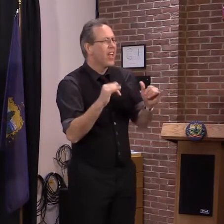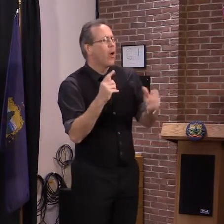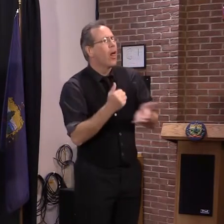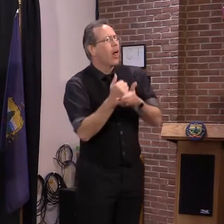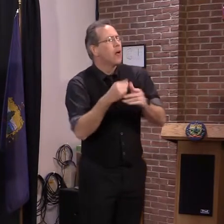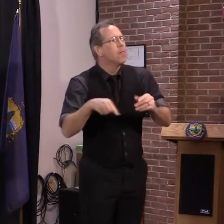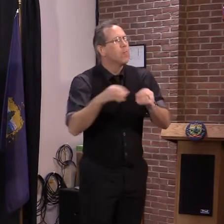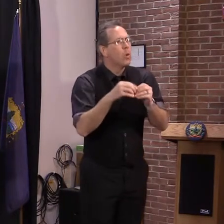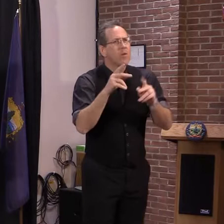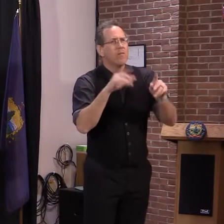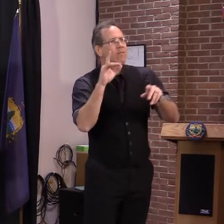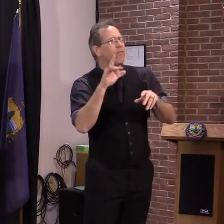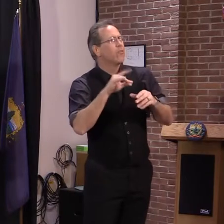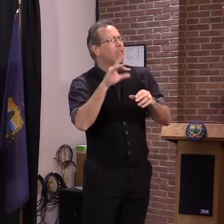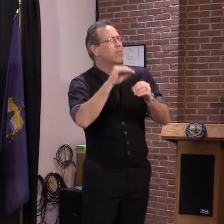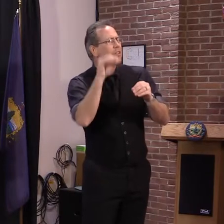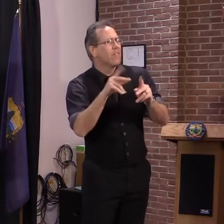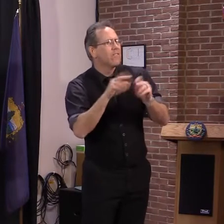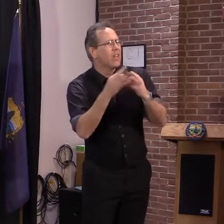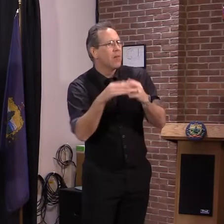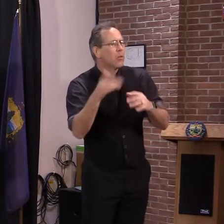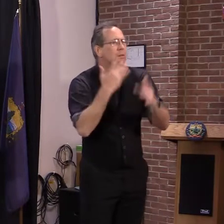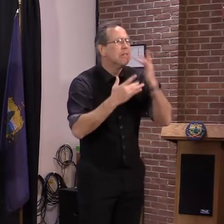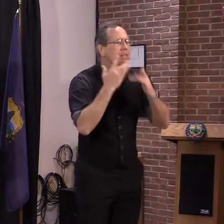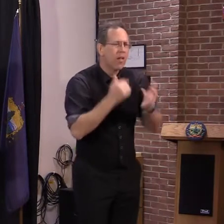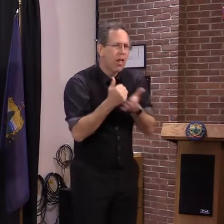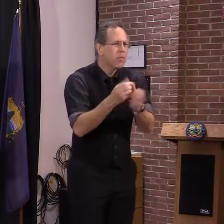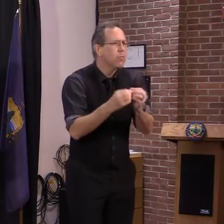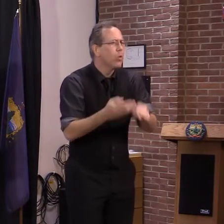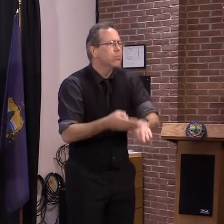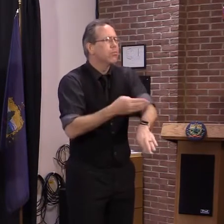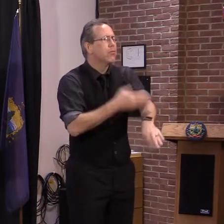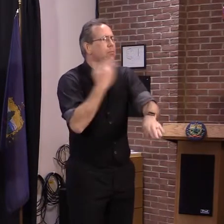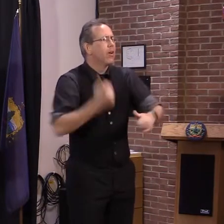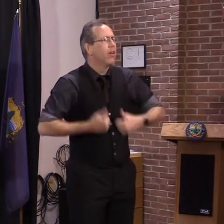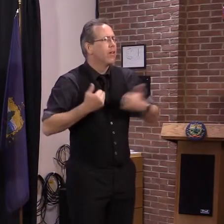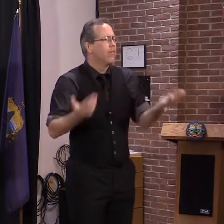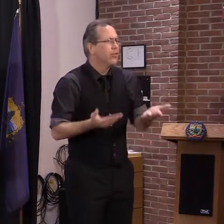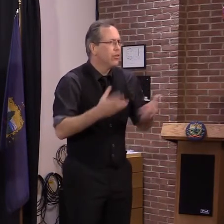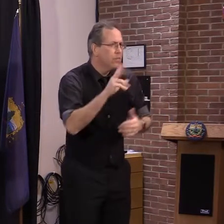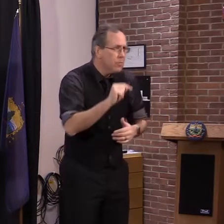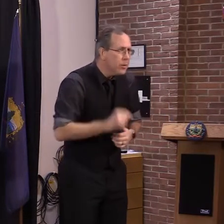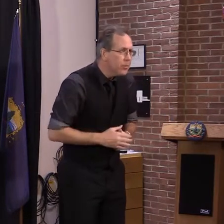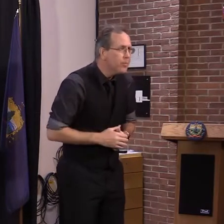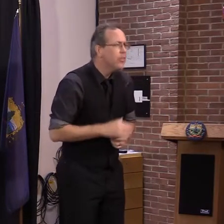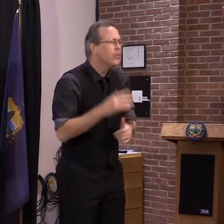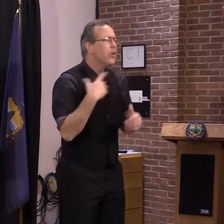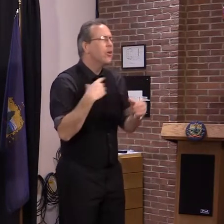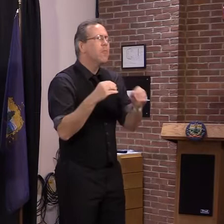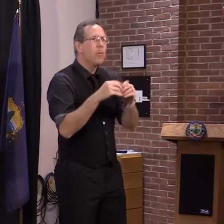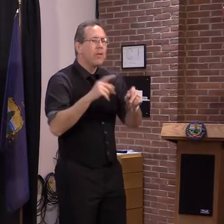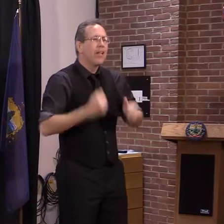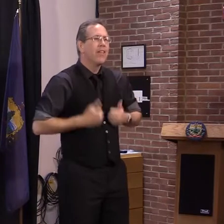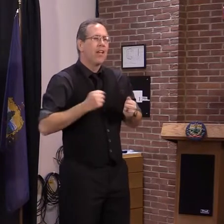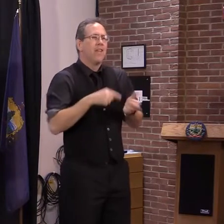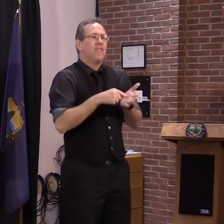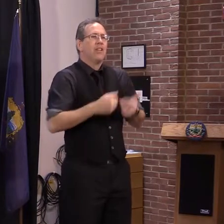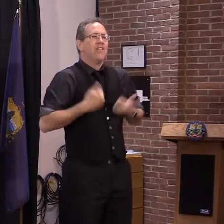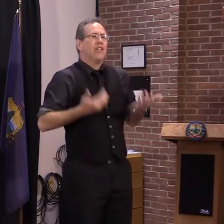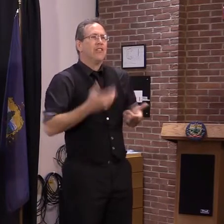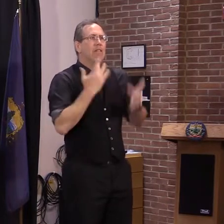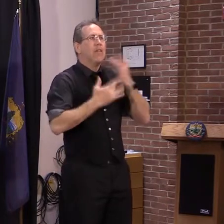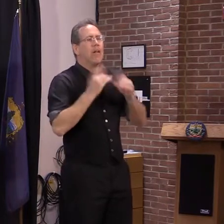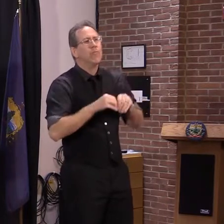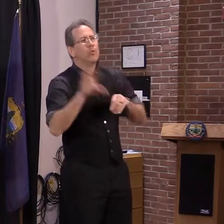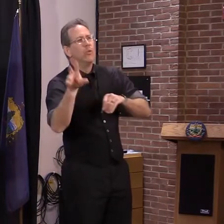towards making Vermont more affordable and growing our workforce. So with that, I'll turn it over to Commissioner Beaulieu for